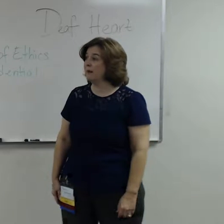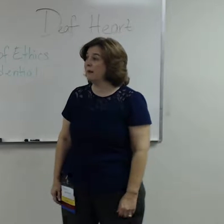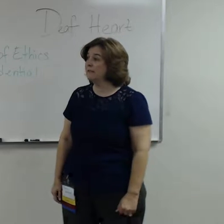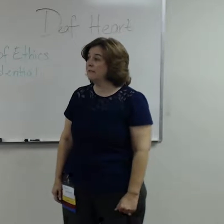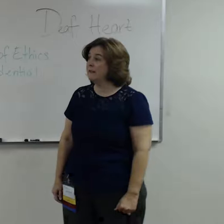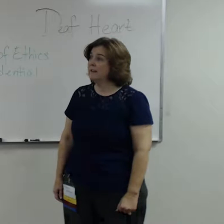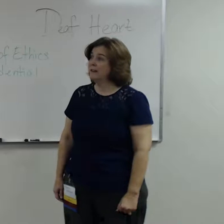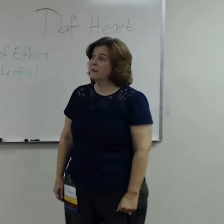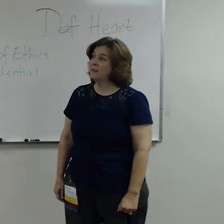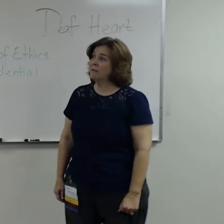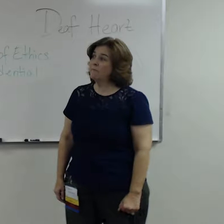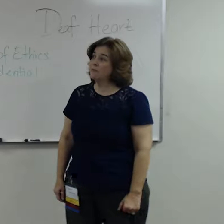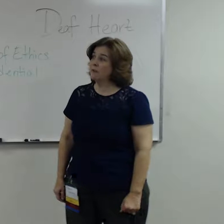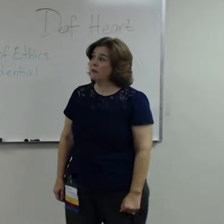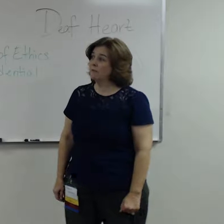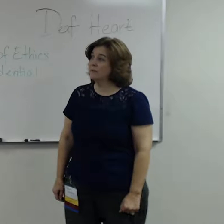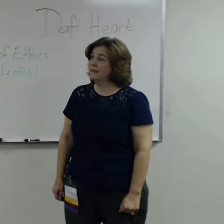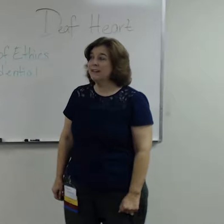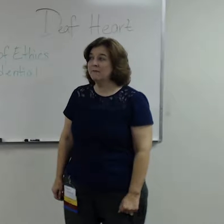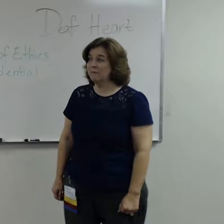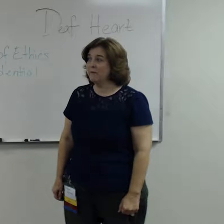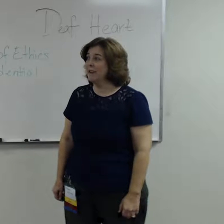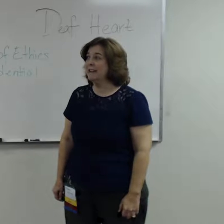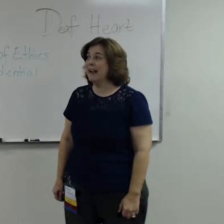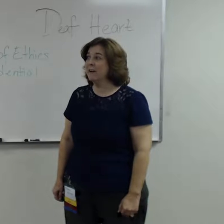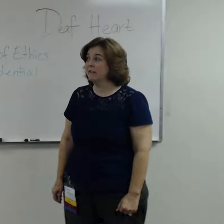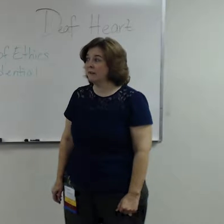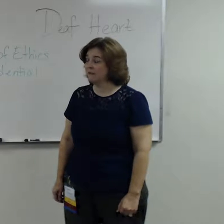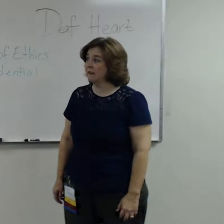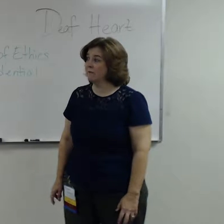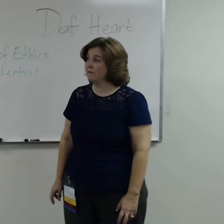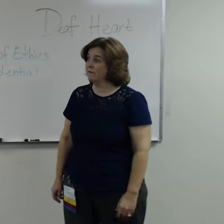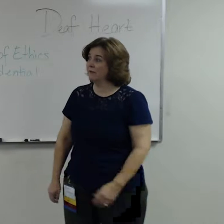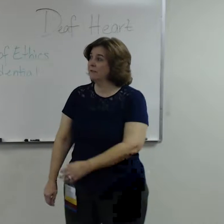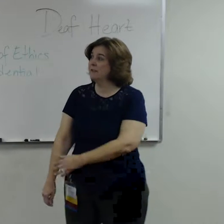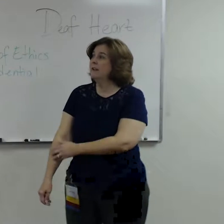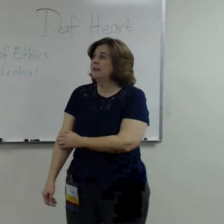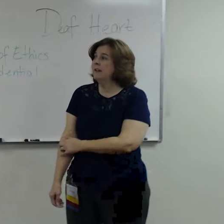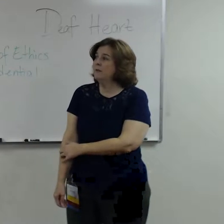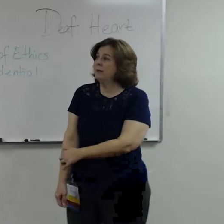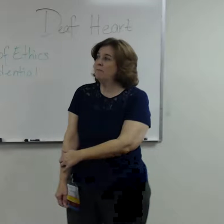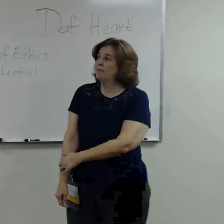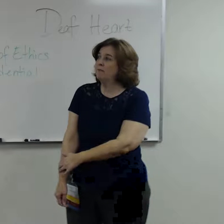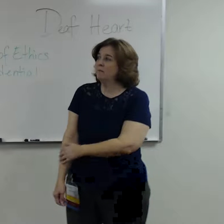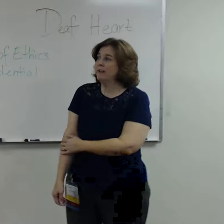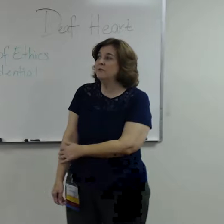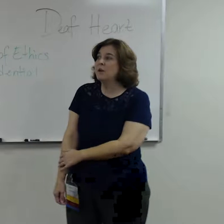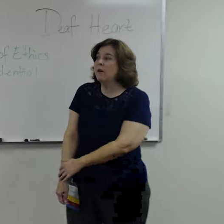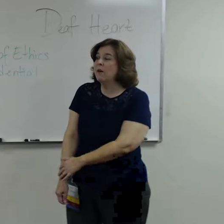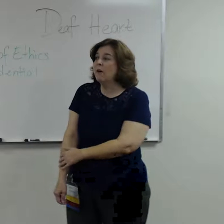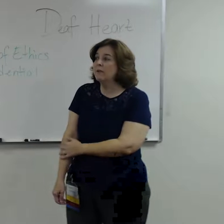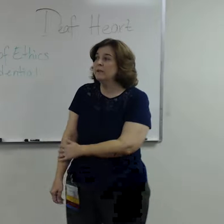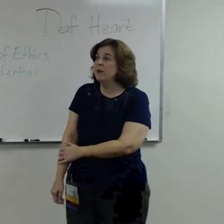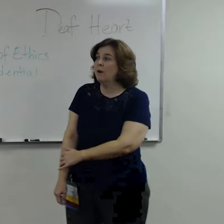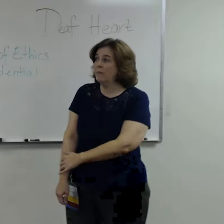spots, in their comfort zones, and we got to get out of those comfort zones. Hearing people, we need to show our hearts to all